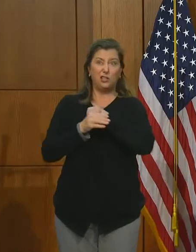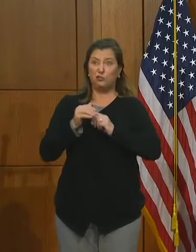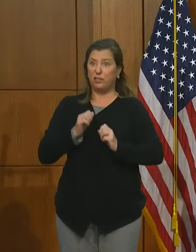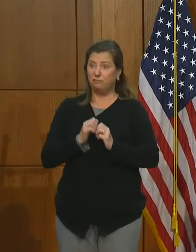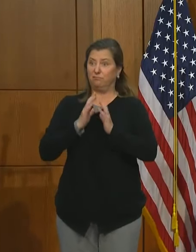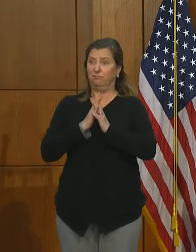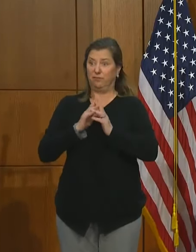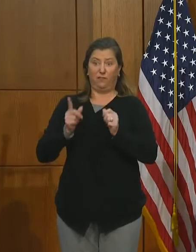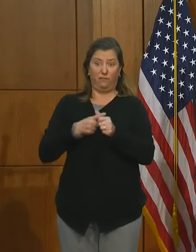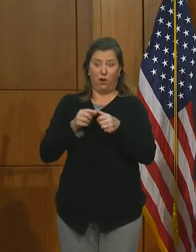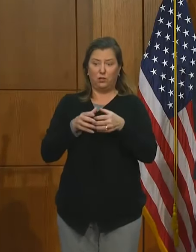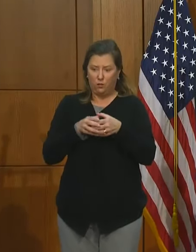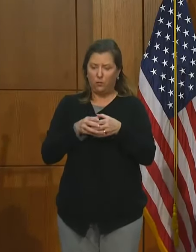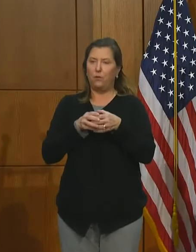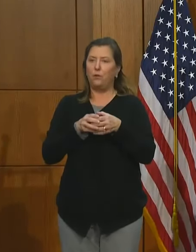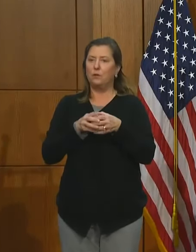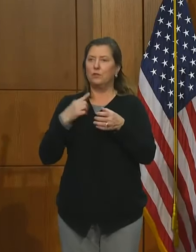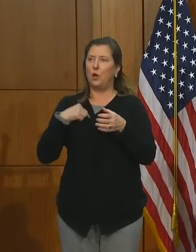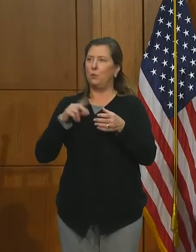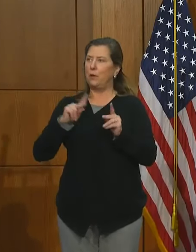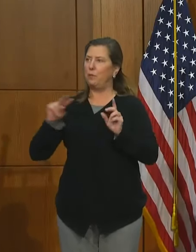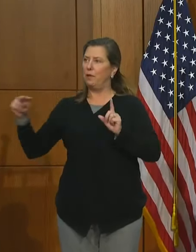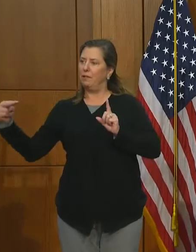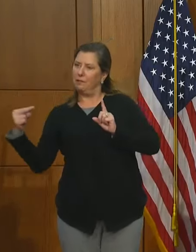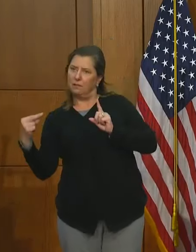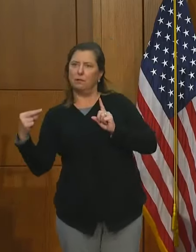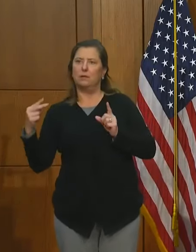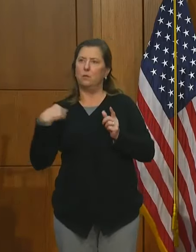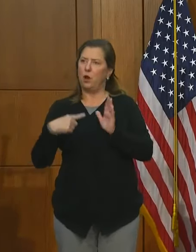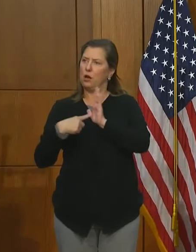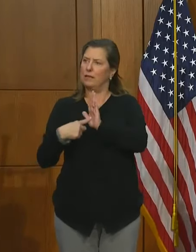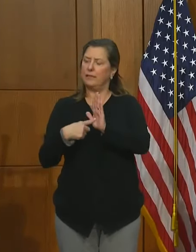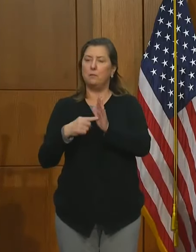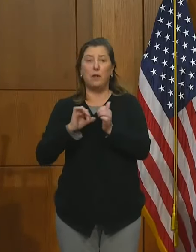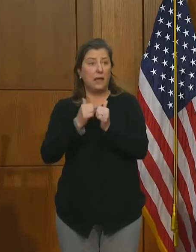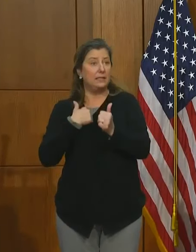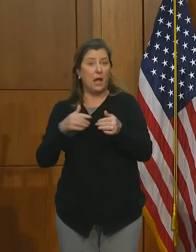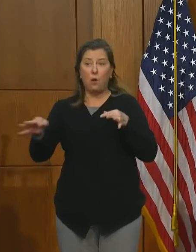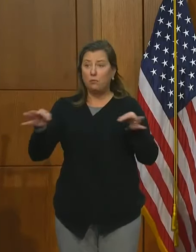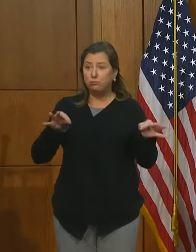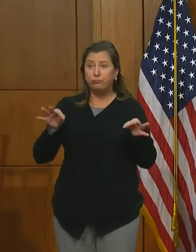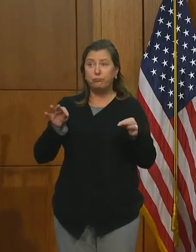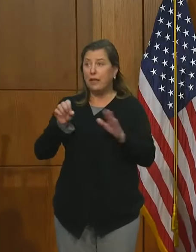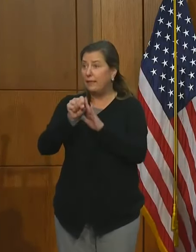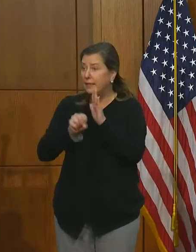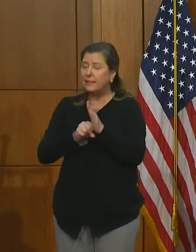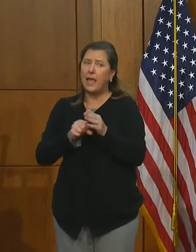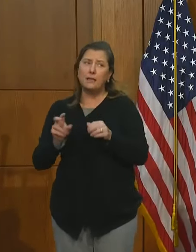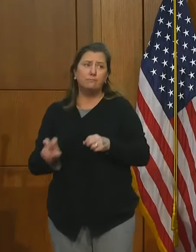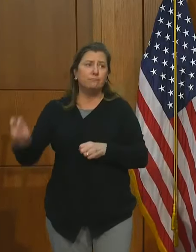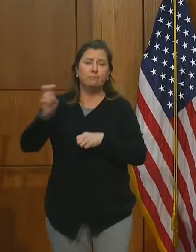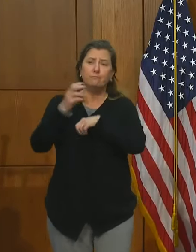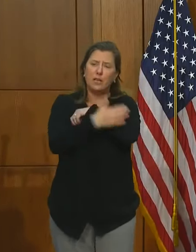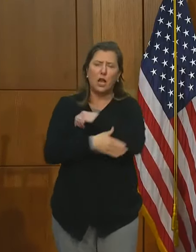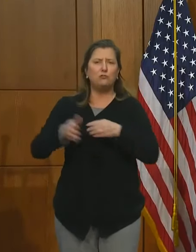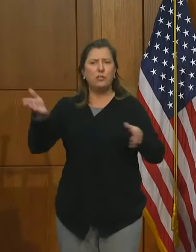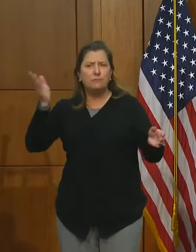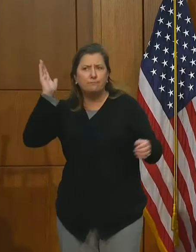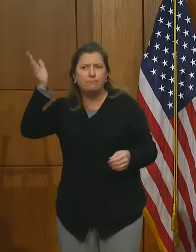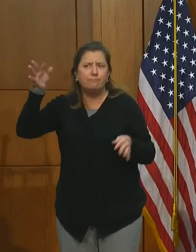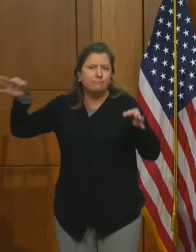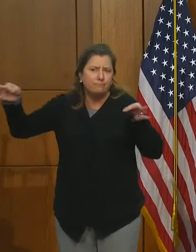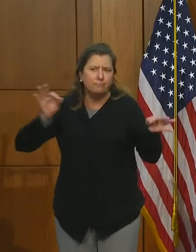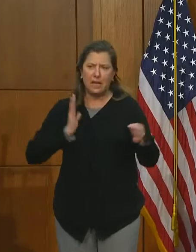in that way, we are a national exemplar. And that's how I go around the state and even the country talking about the work that we're doing. It's